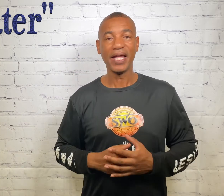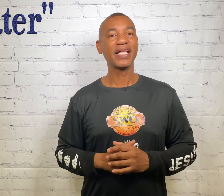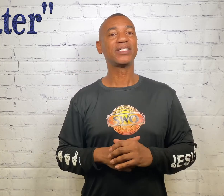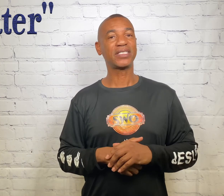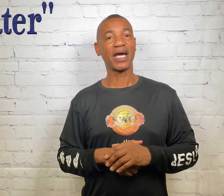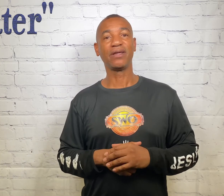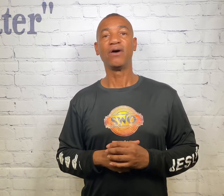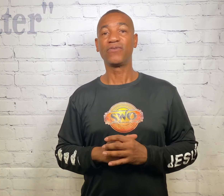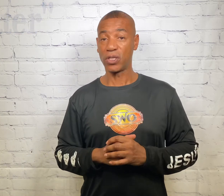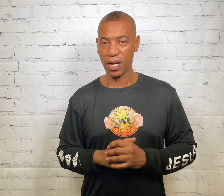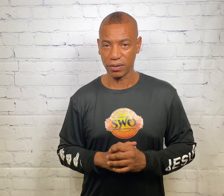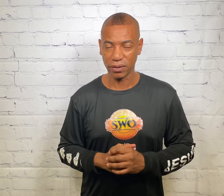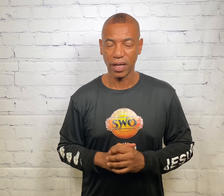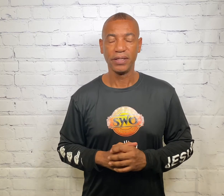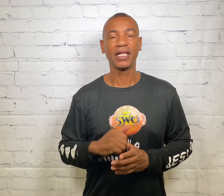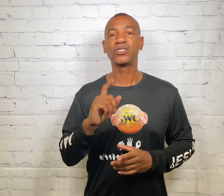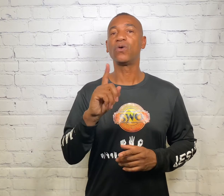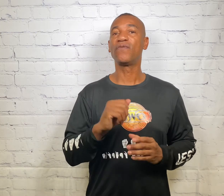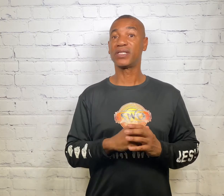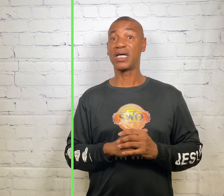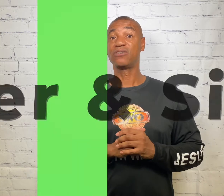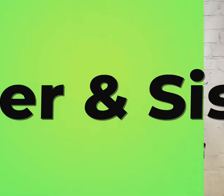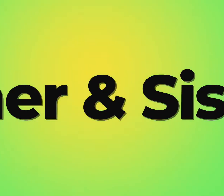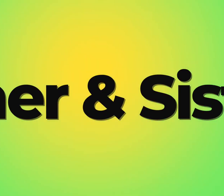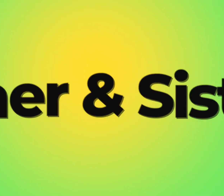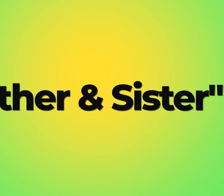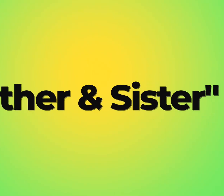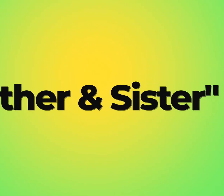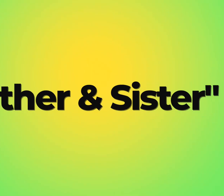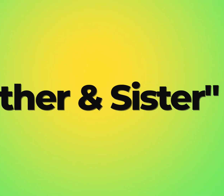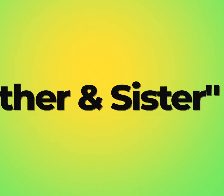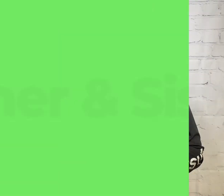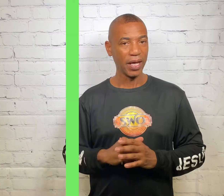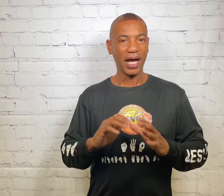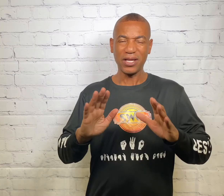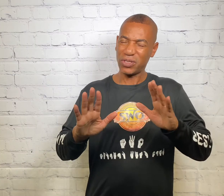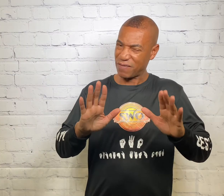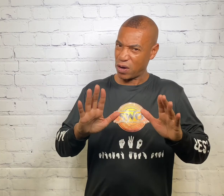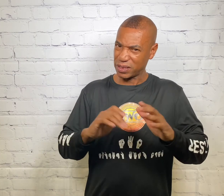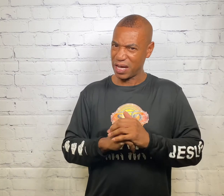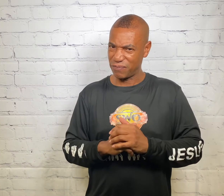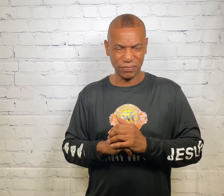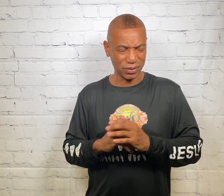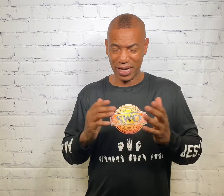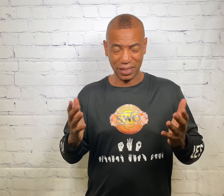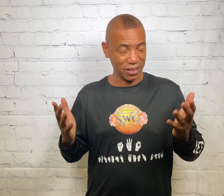That is the sign for daughter. Now let's go over the signs for brother and sister. I used to have a hard time signing these, I don't